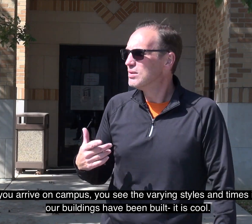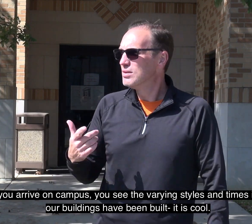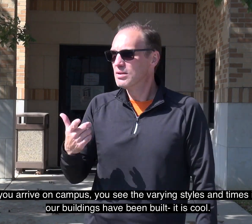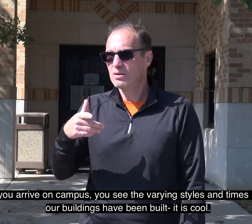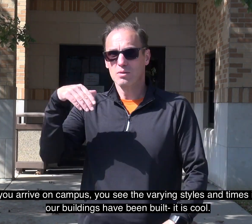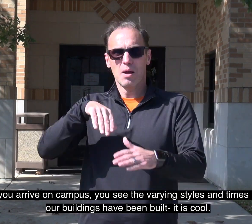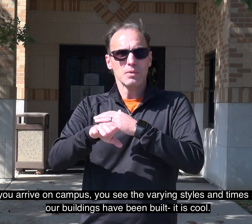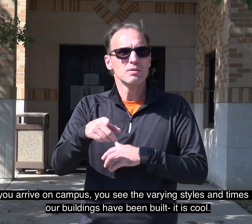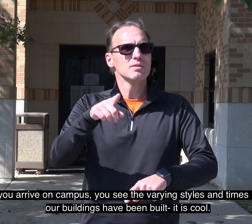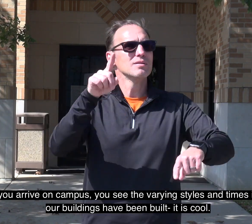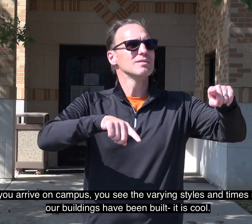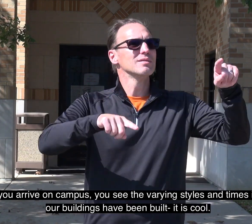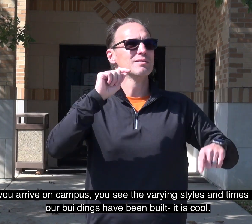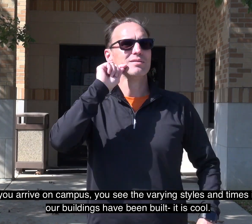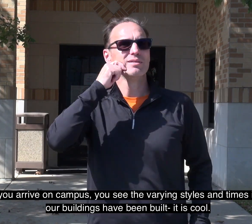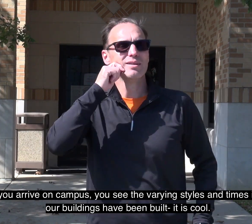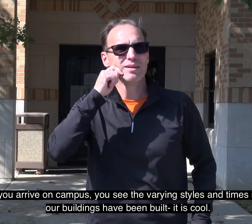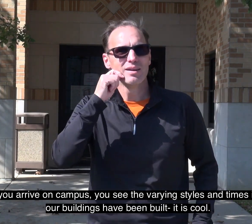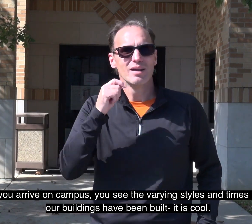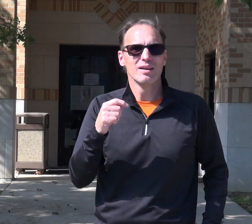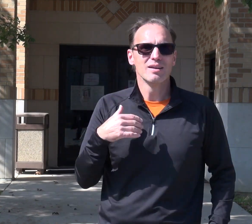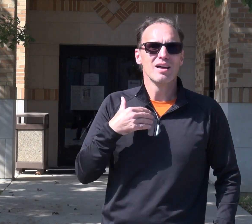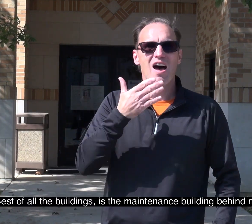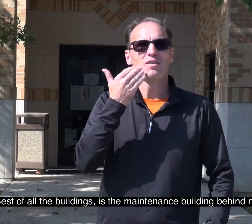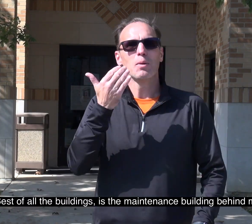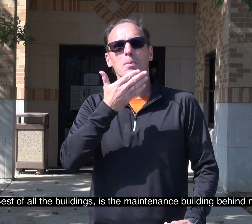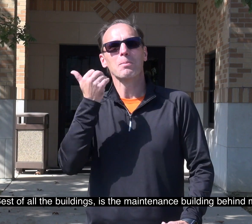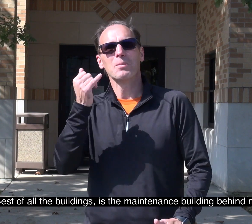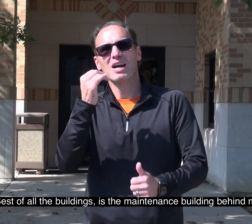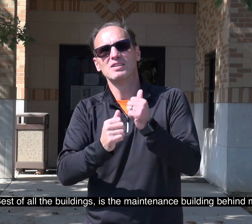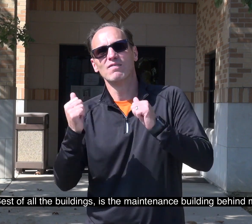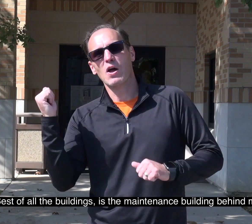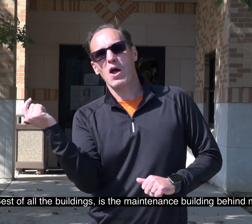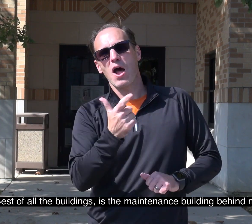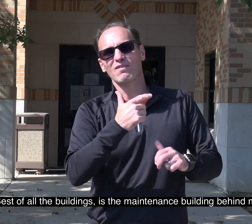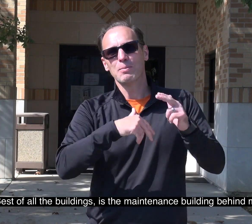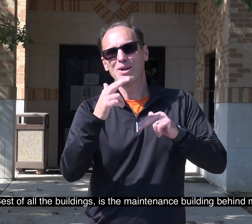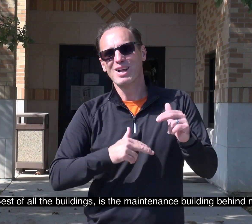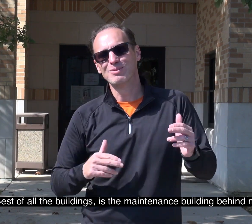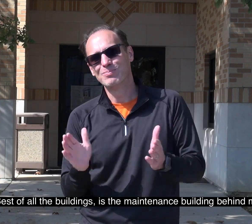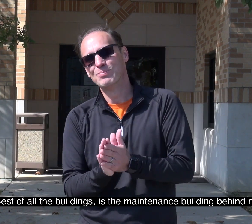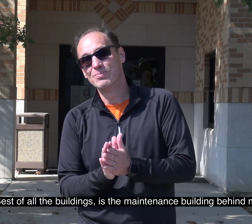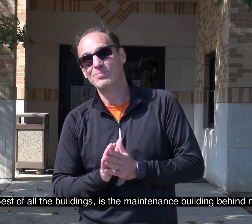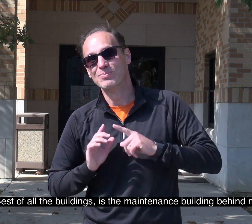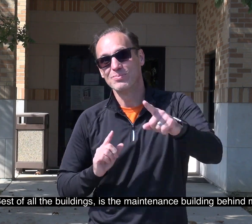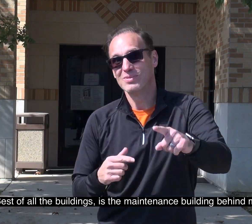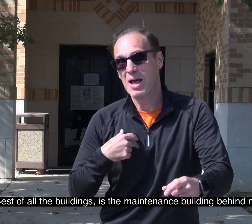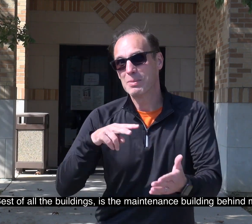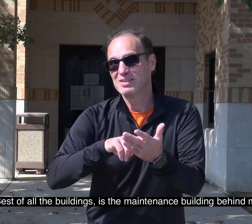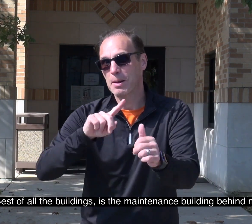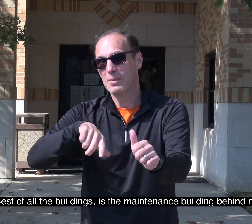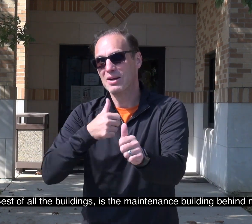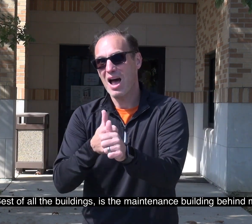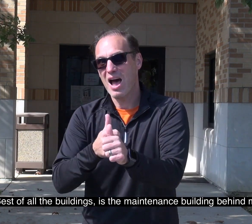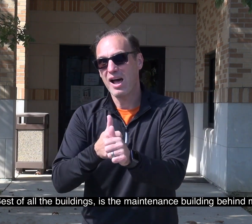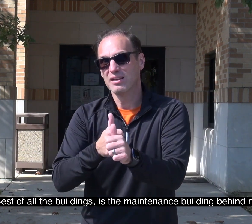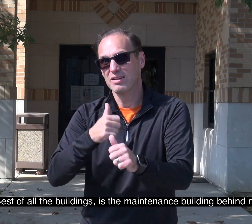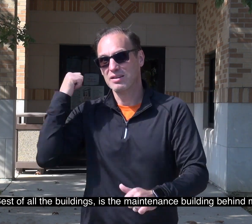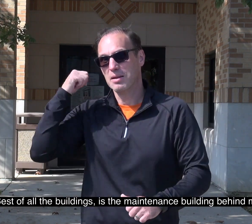When you arrive on campus and see the varying styles and times in which our buildings are built, it's cool. Best of all, the